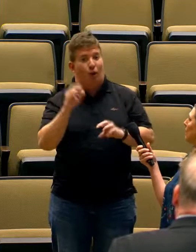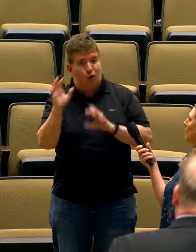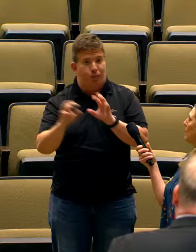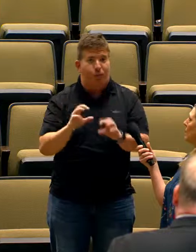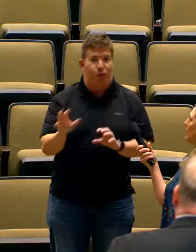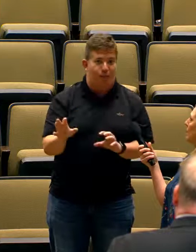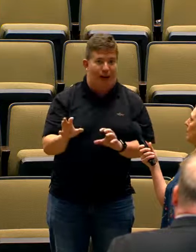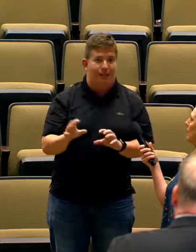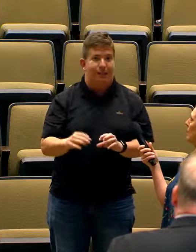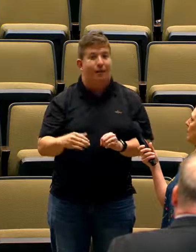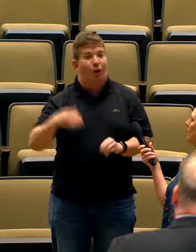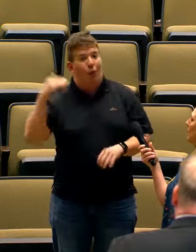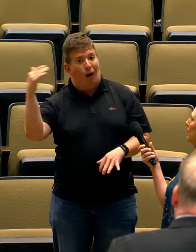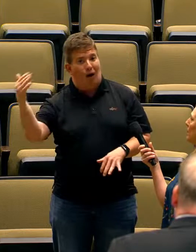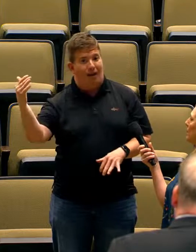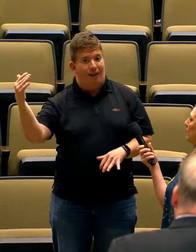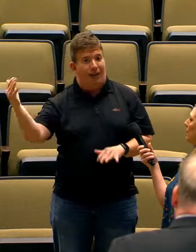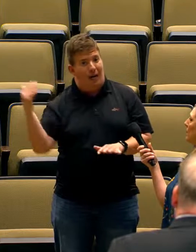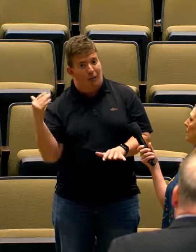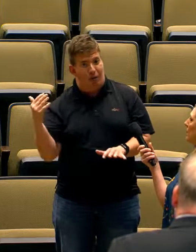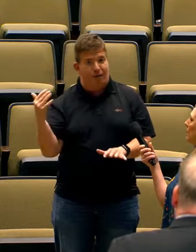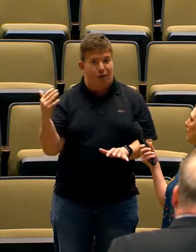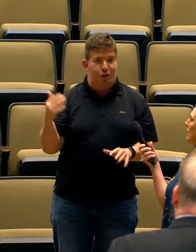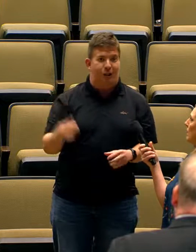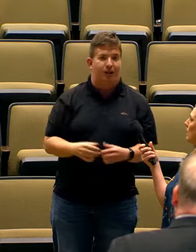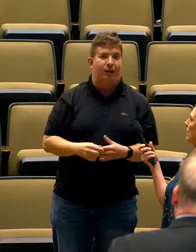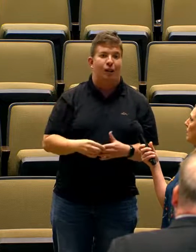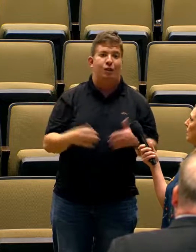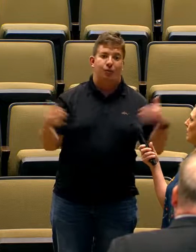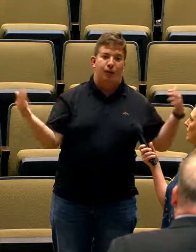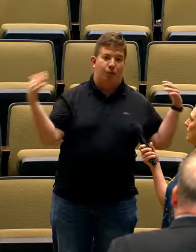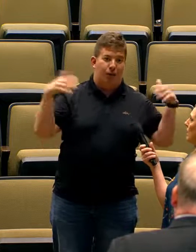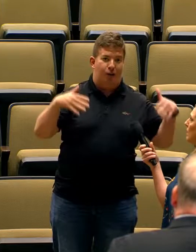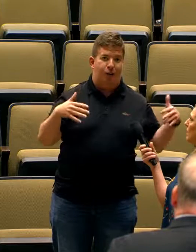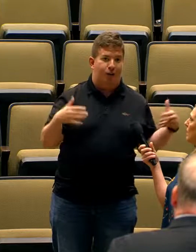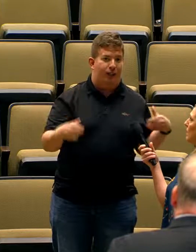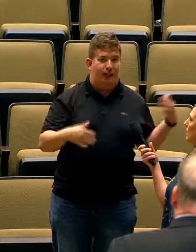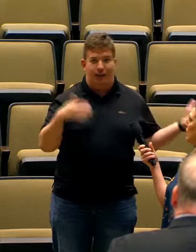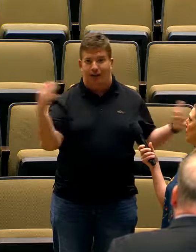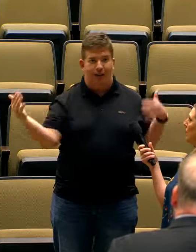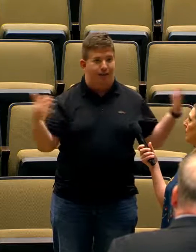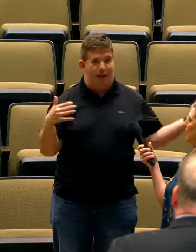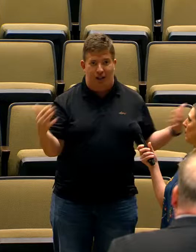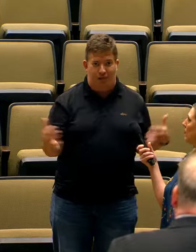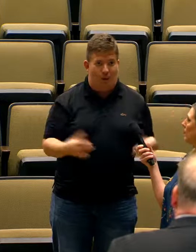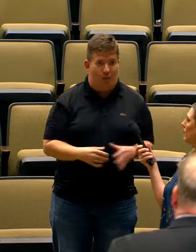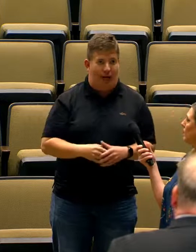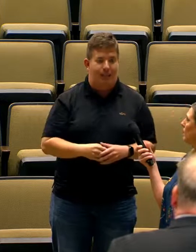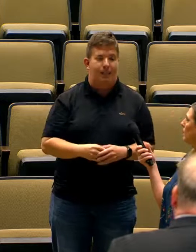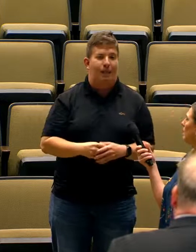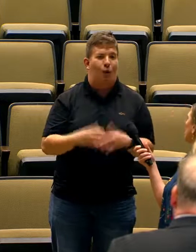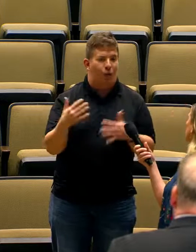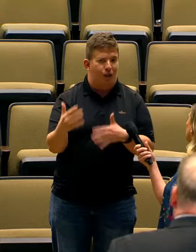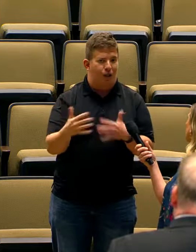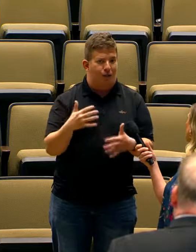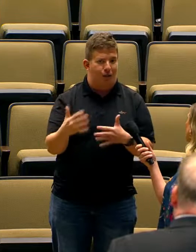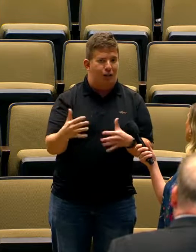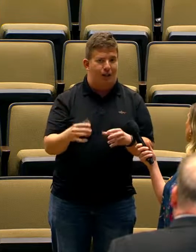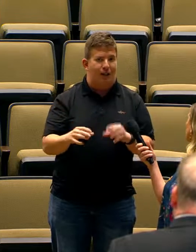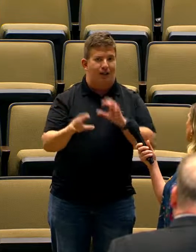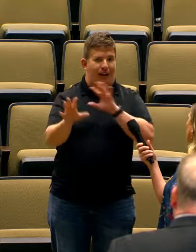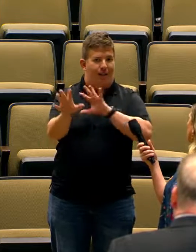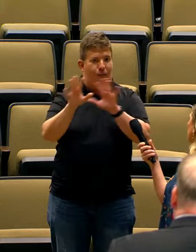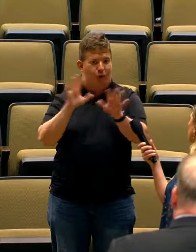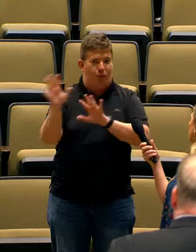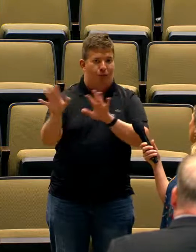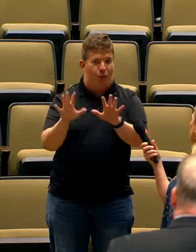having multiple formats while having a hybrid version? So people that are tuning in various formats, what is your